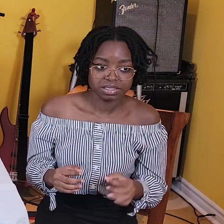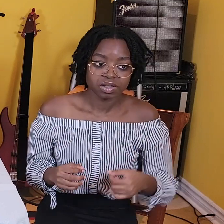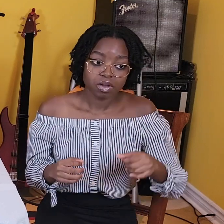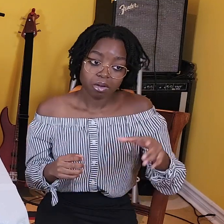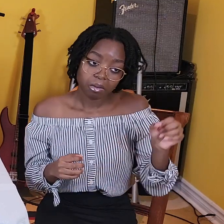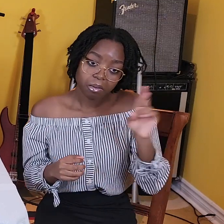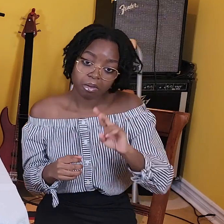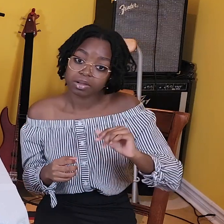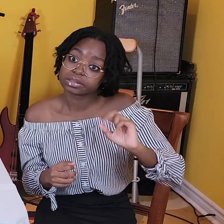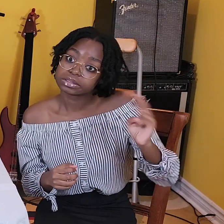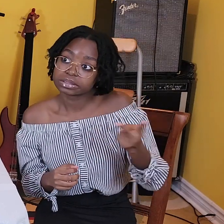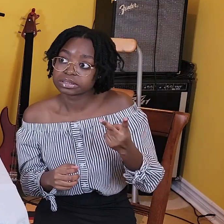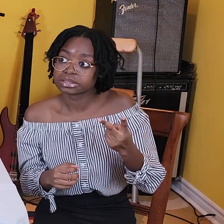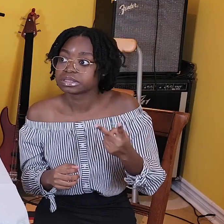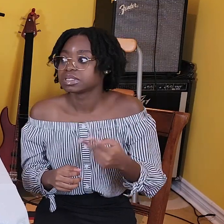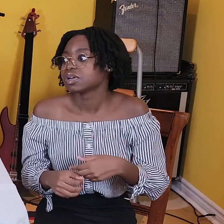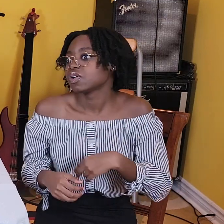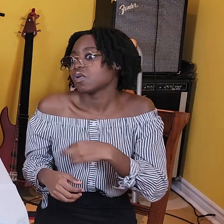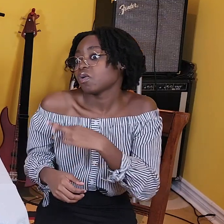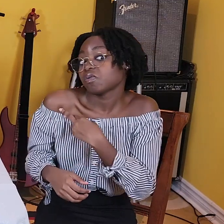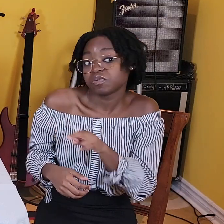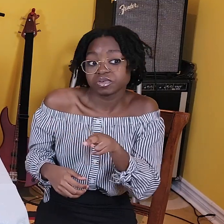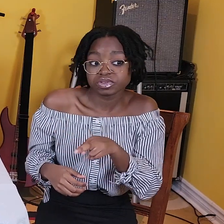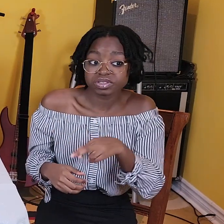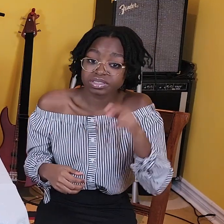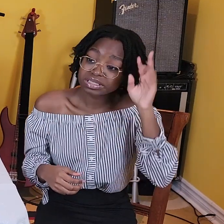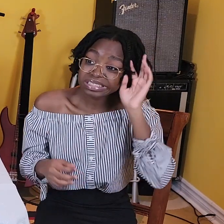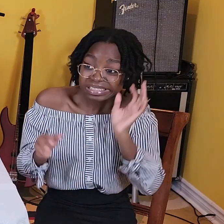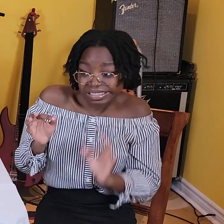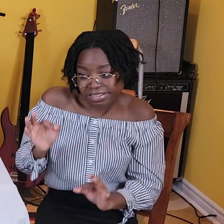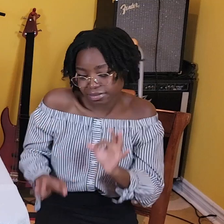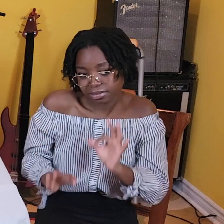see, as we just read, we can see the plotting,